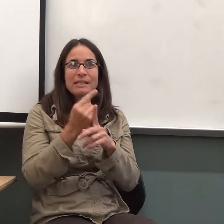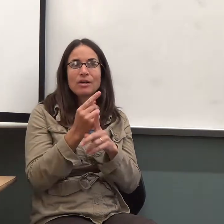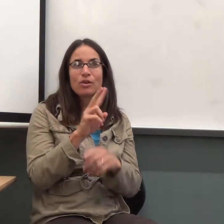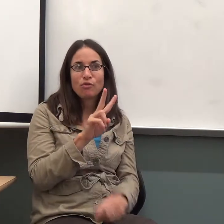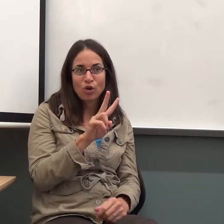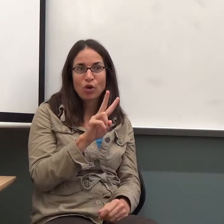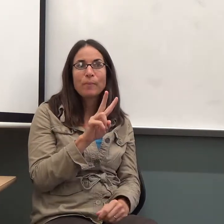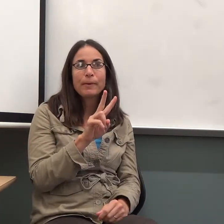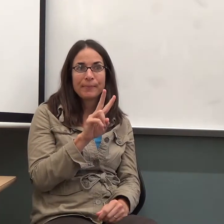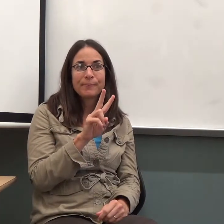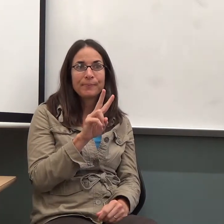car